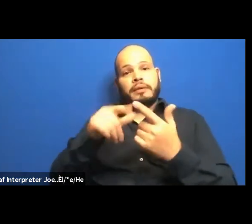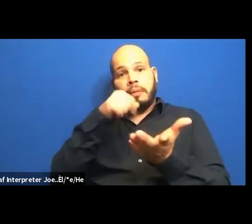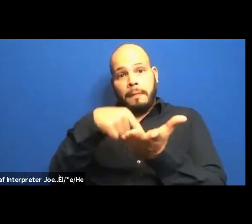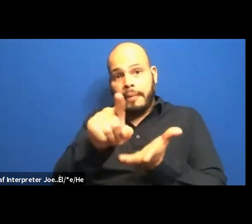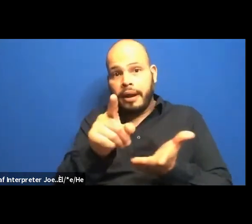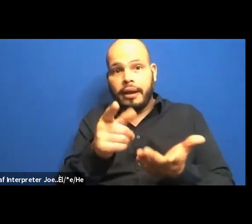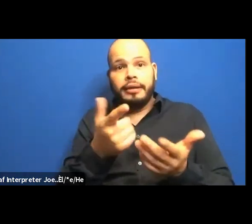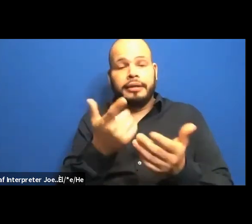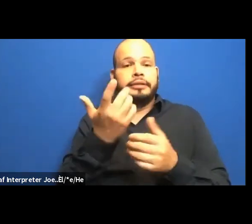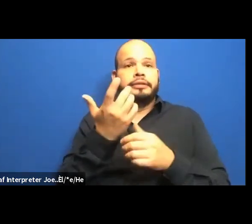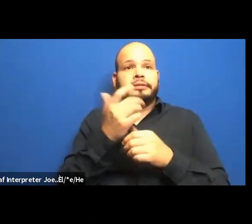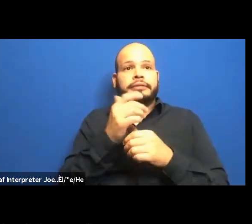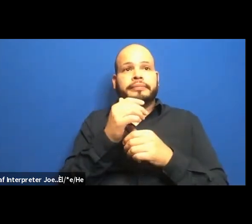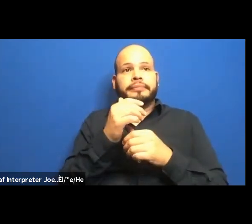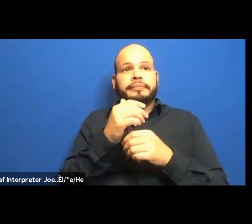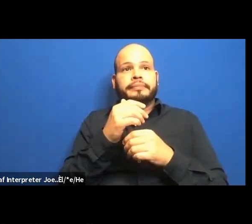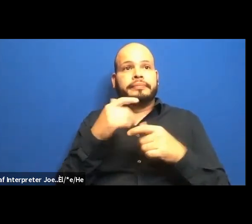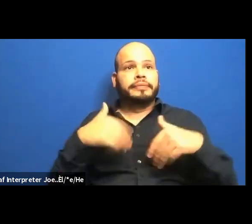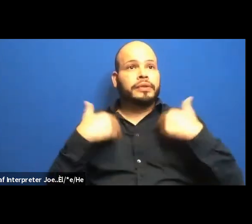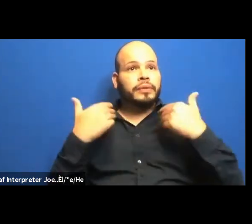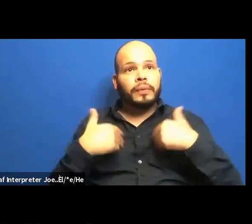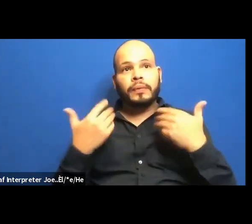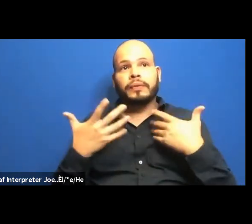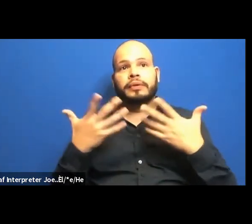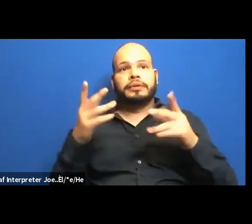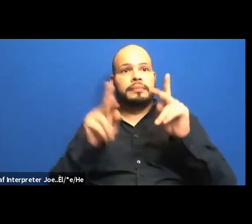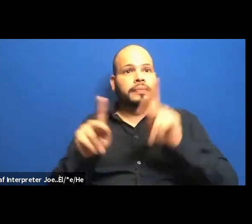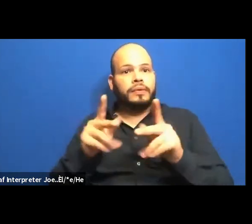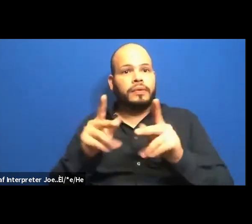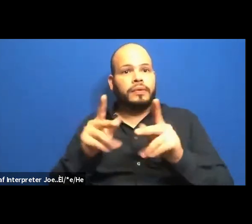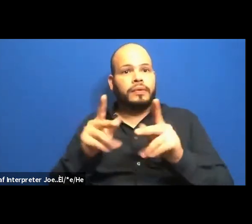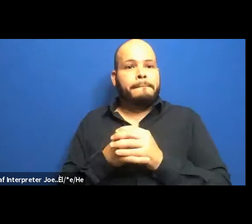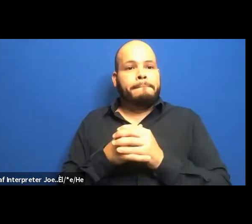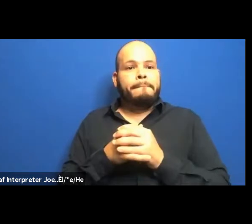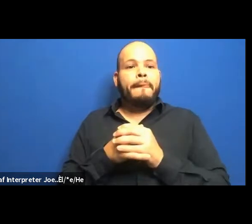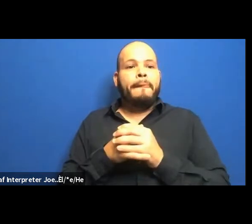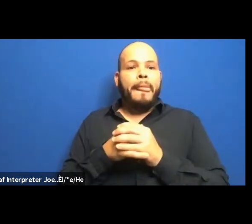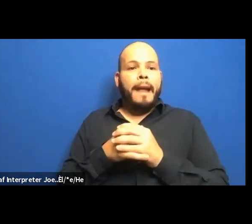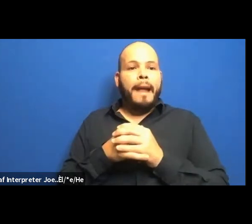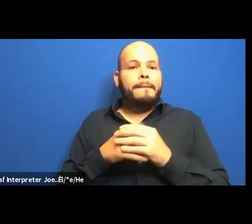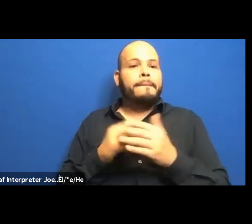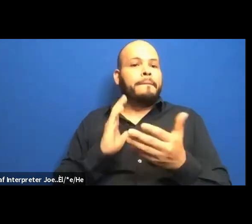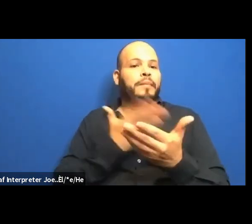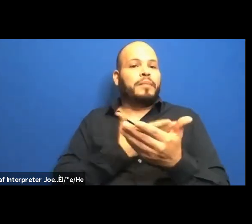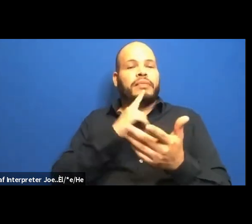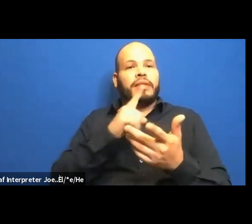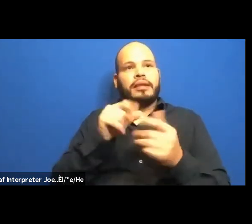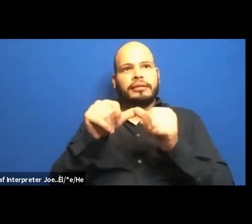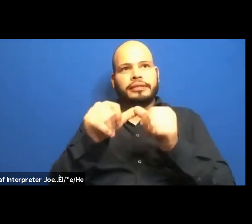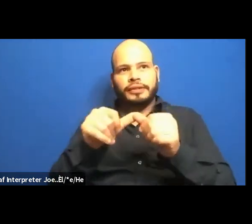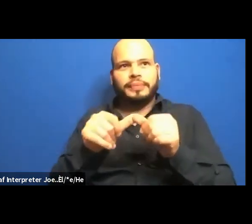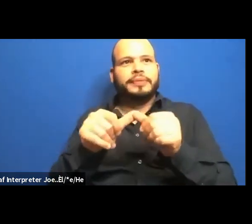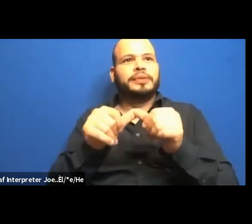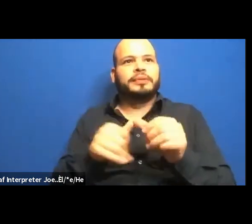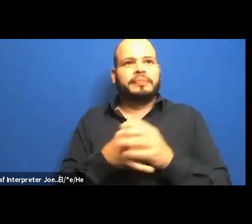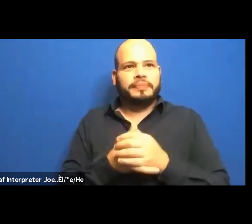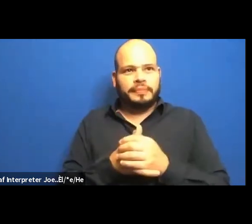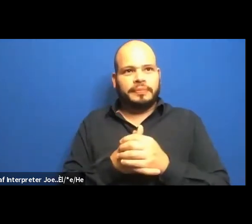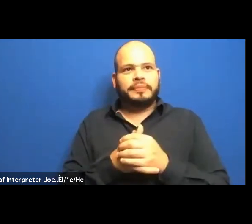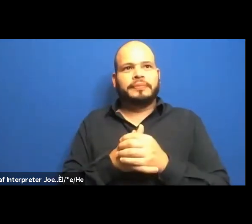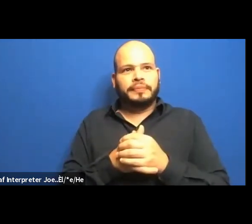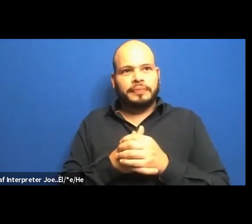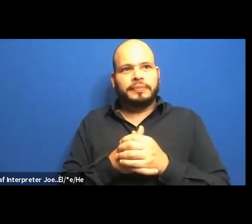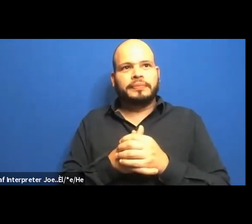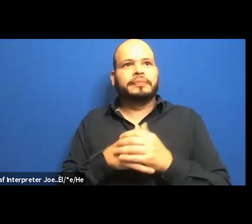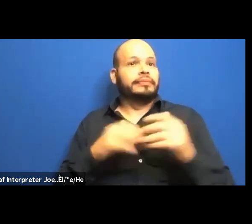using ourselves to develop our own toolkits when we're doing the work that we're doing. So young people need to be at the forefront because